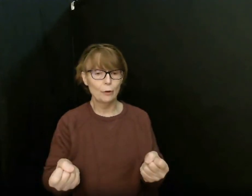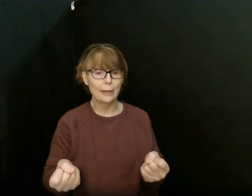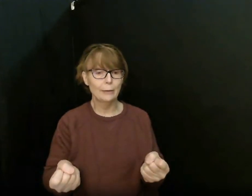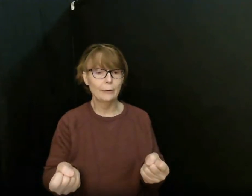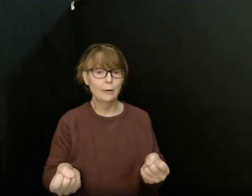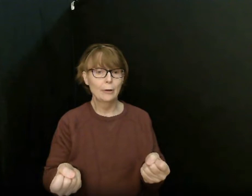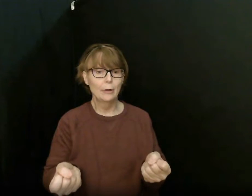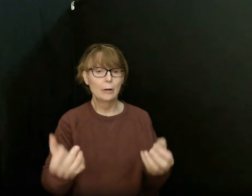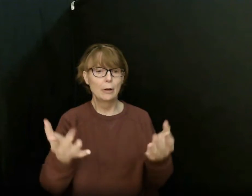fluent,